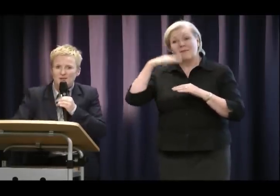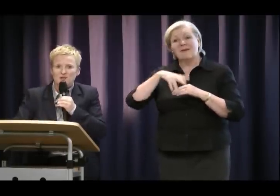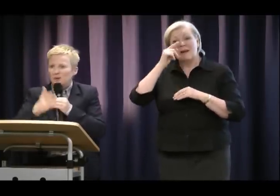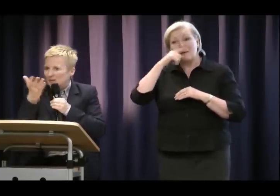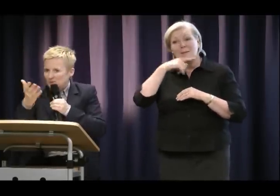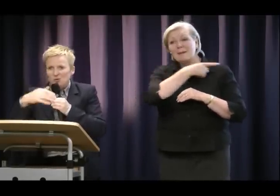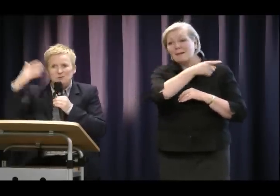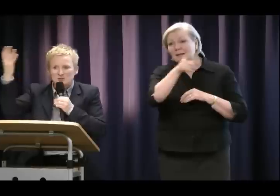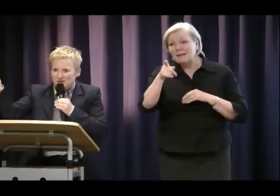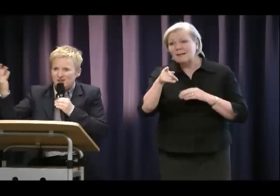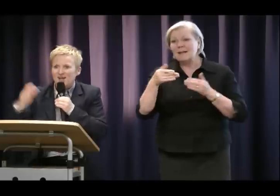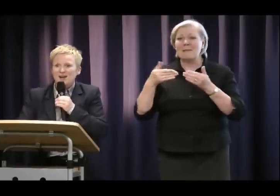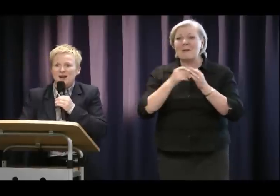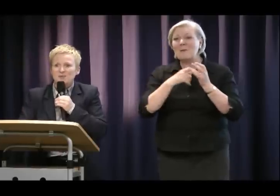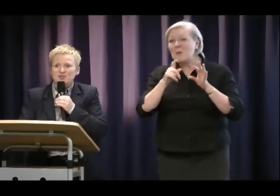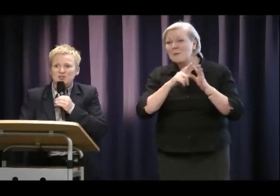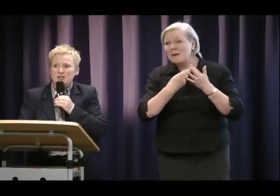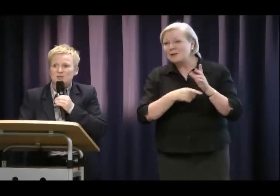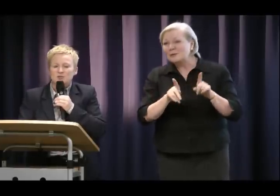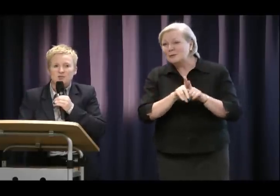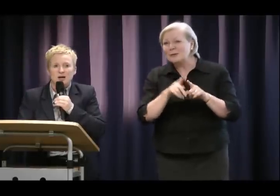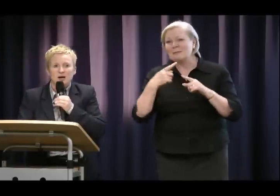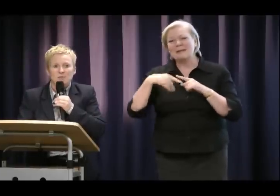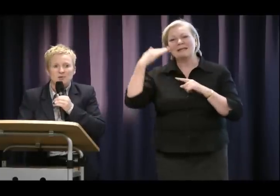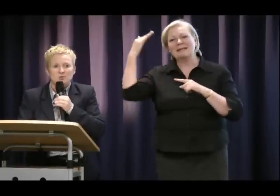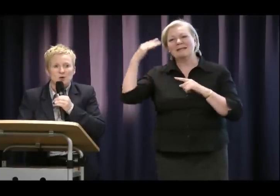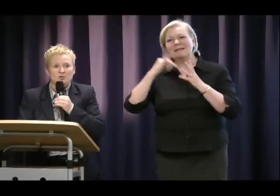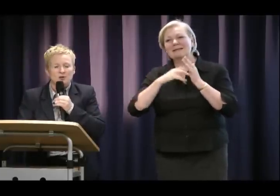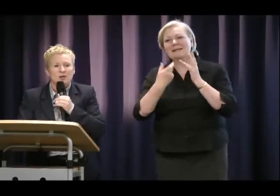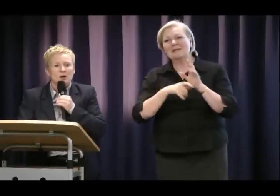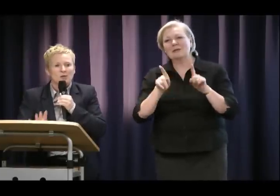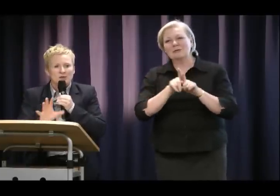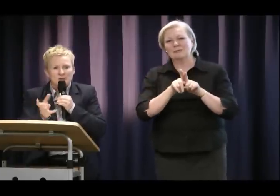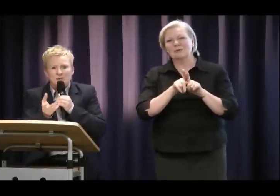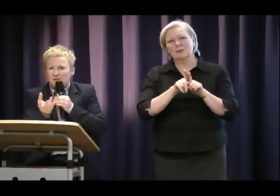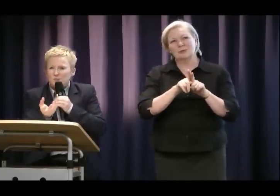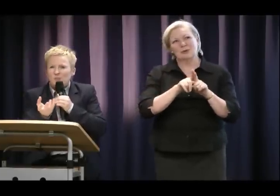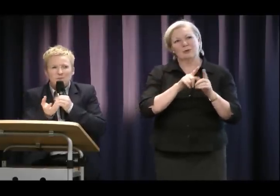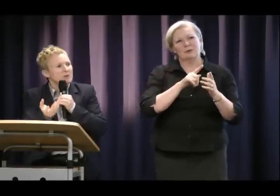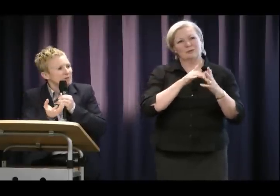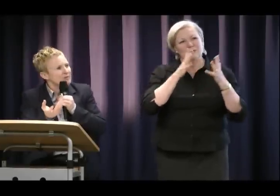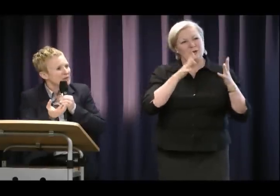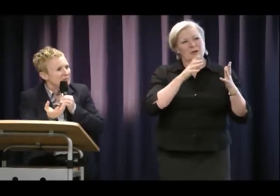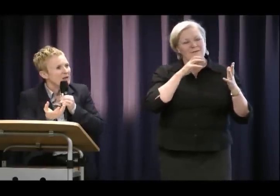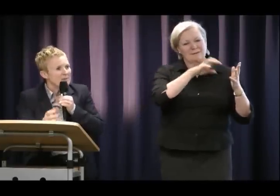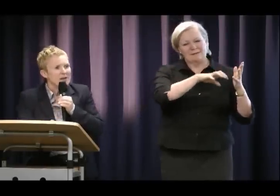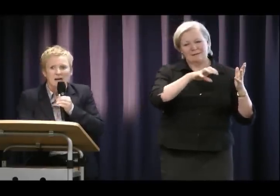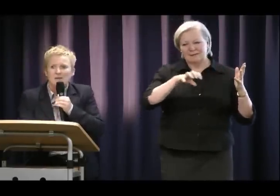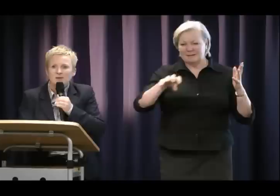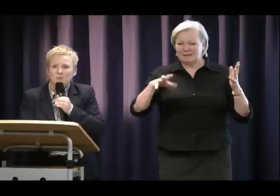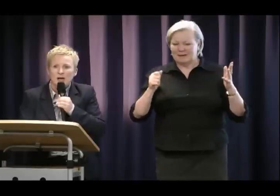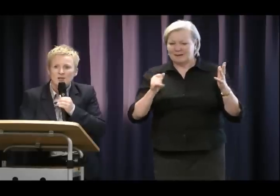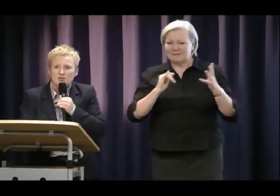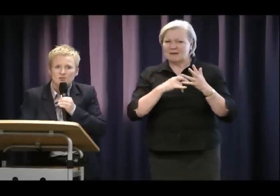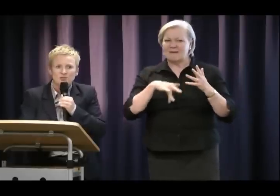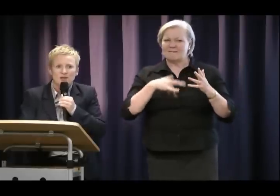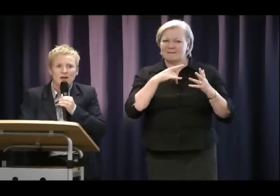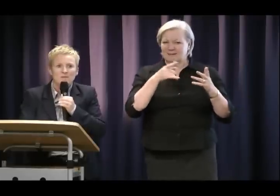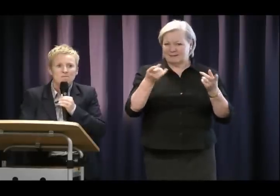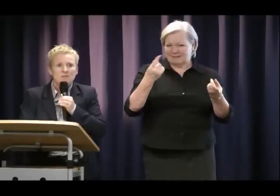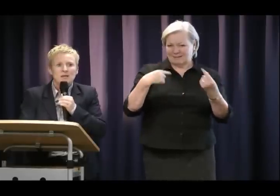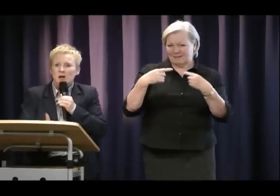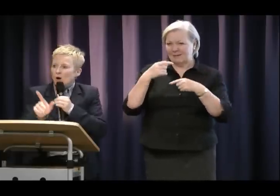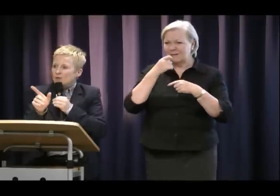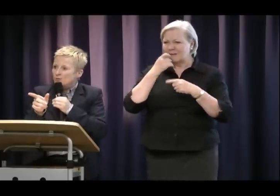know, and baby boomers and the seniors as well. So I think that there's probably a bit of a theme coming out in relation to